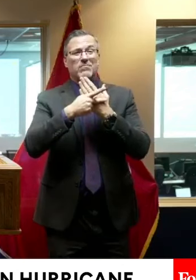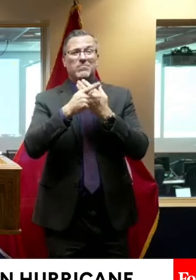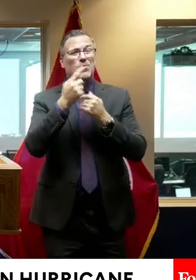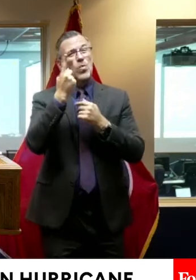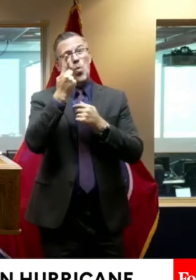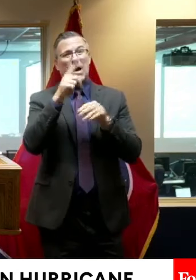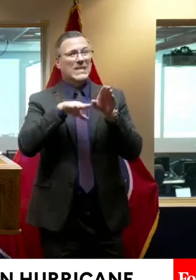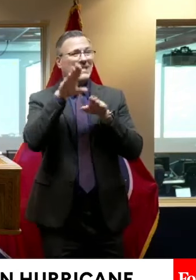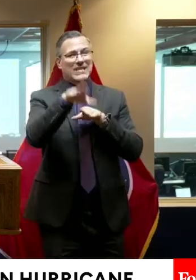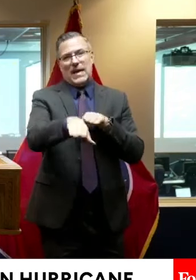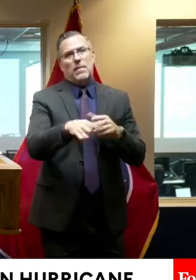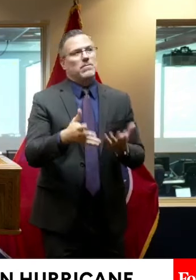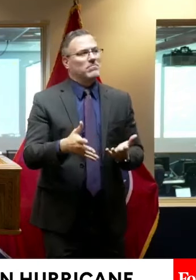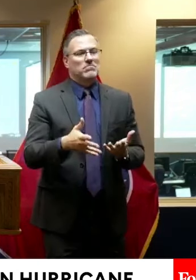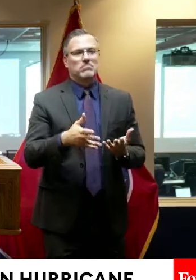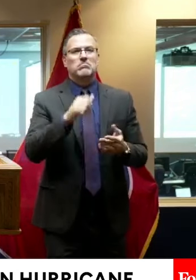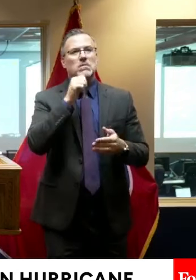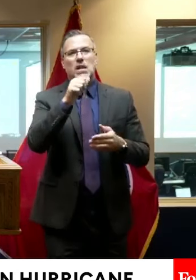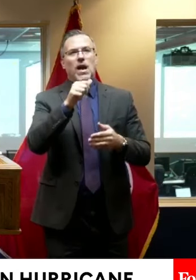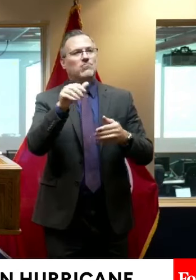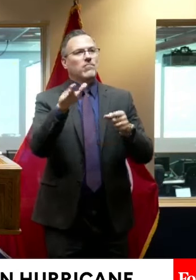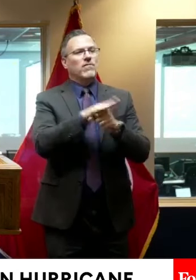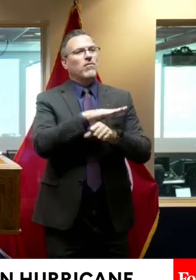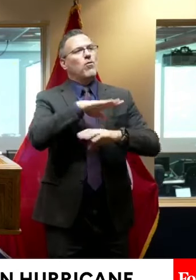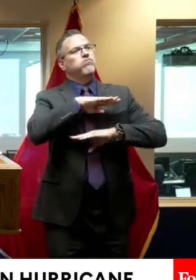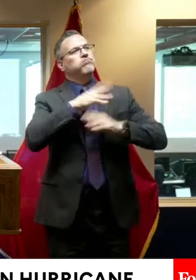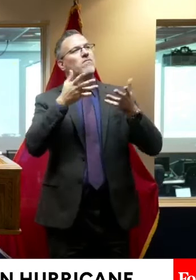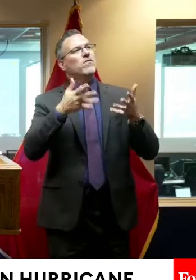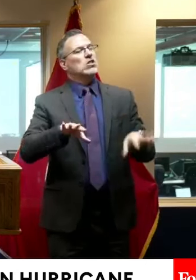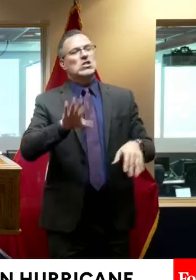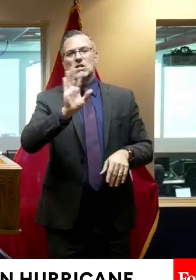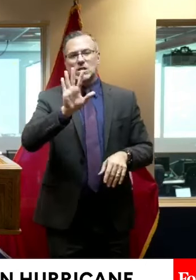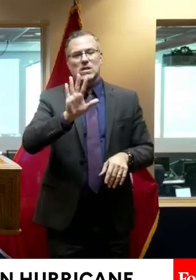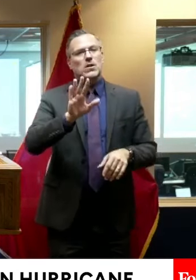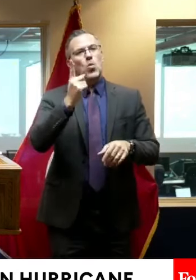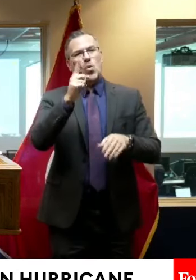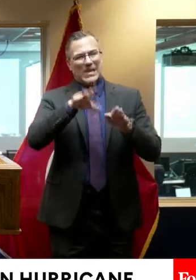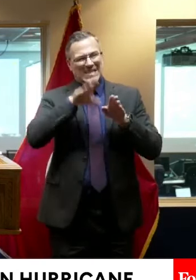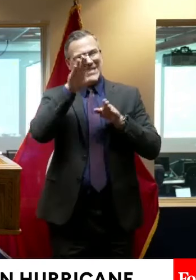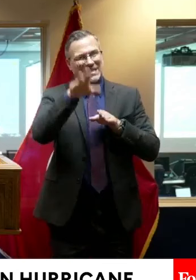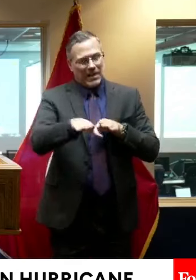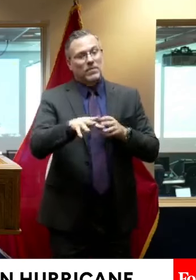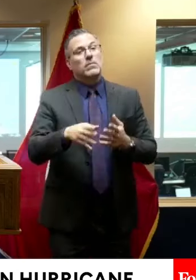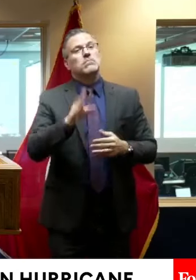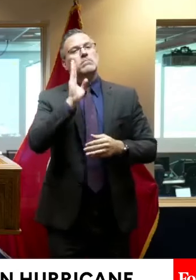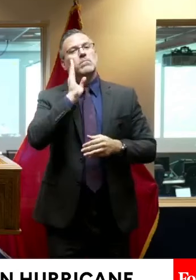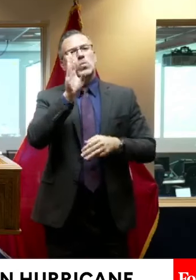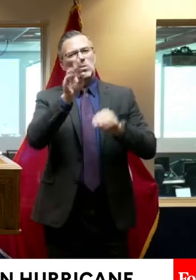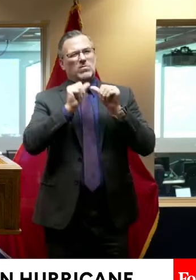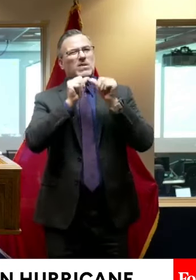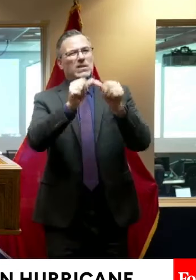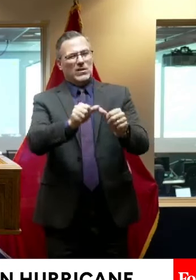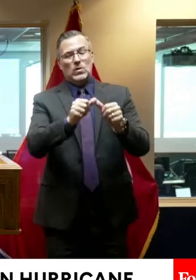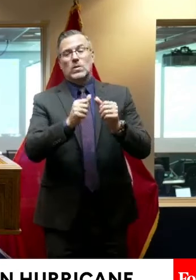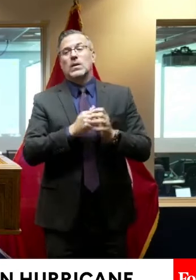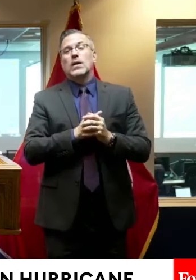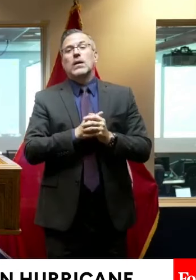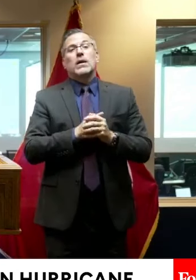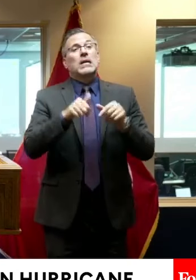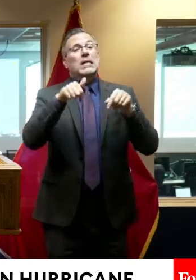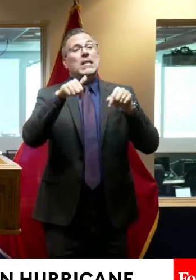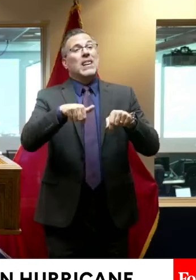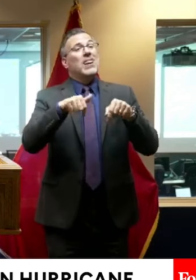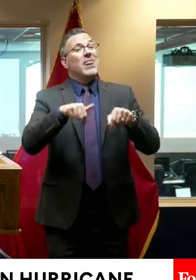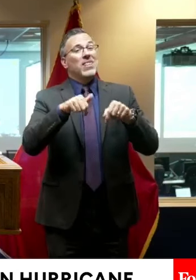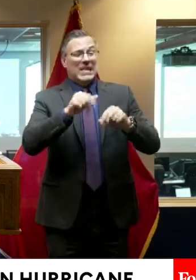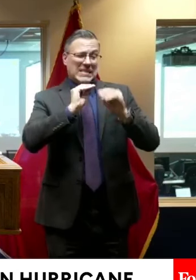healing forward for East Tennessee. And we think it is only a step. We'll continue to do that. This recovery will be